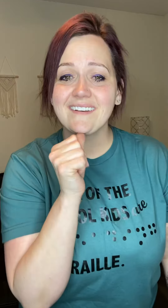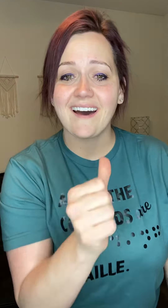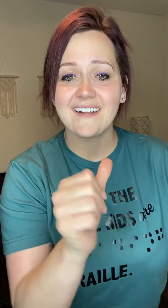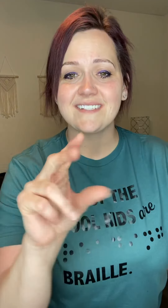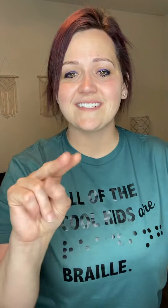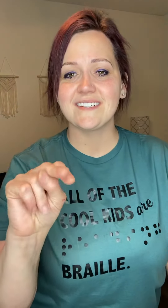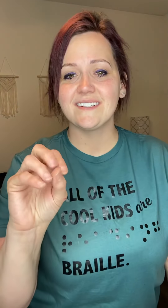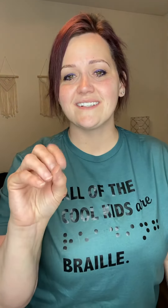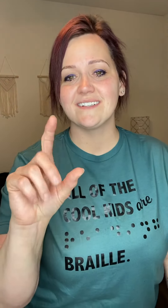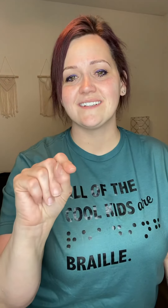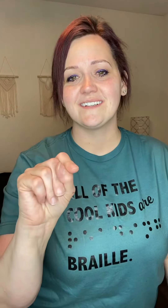Not.